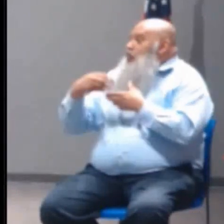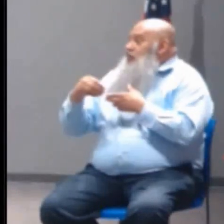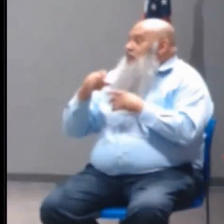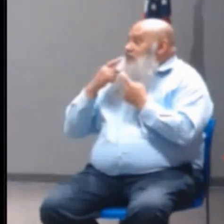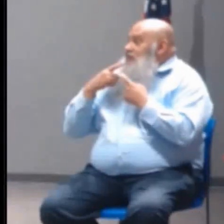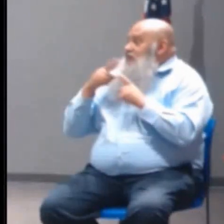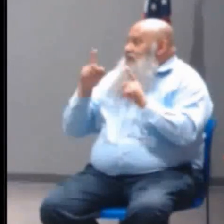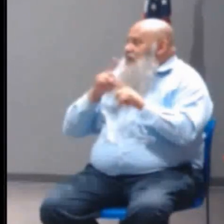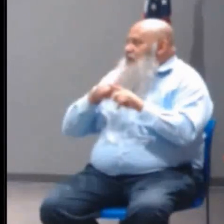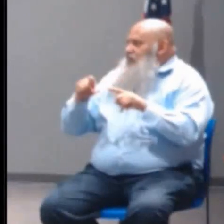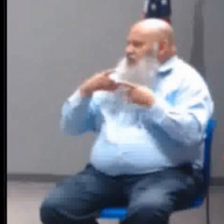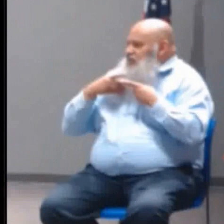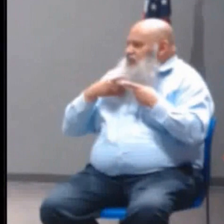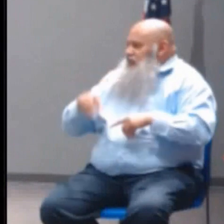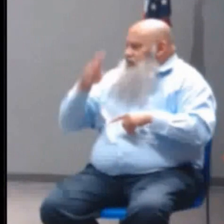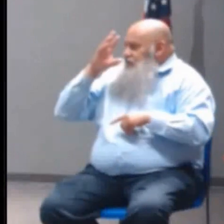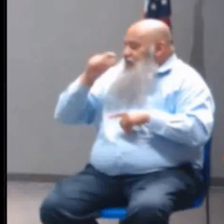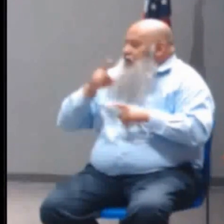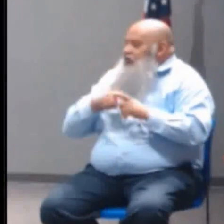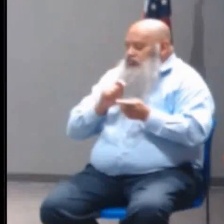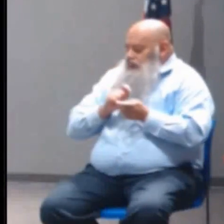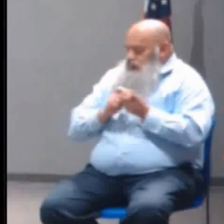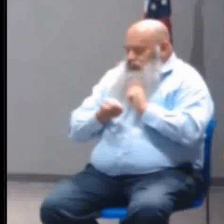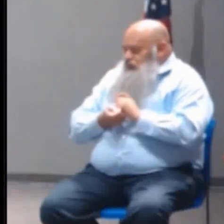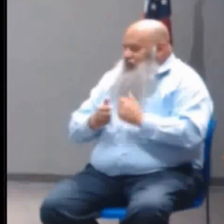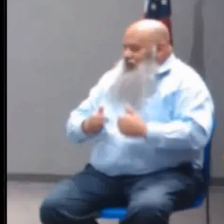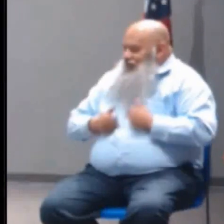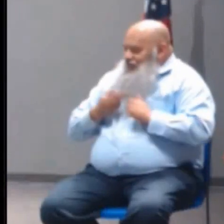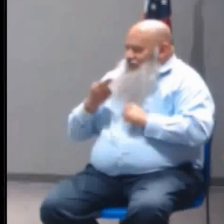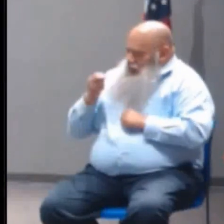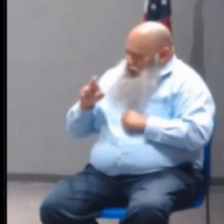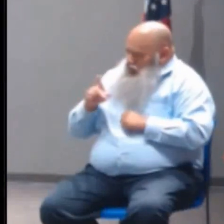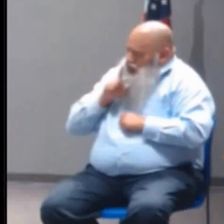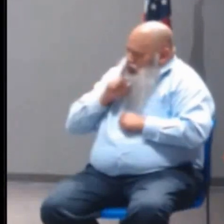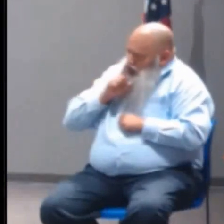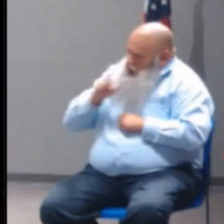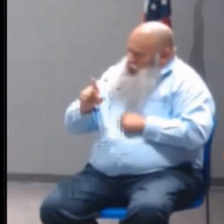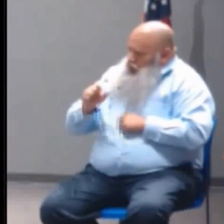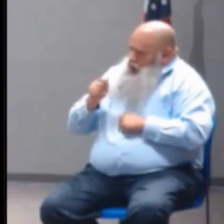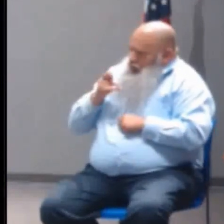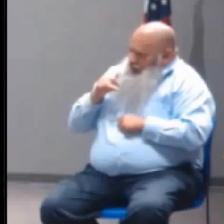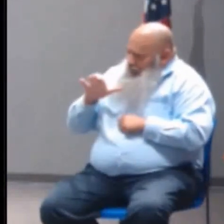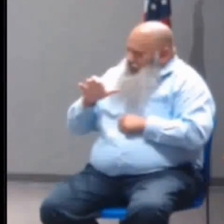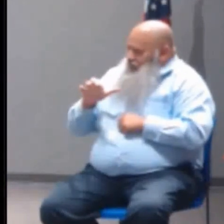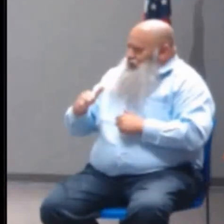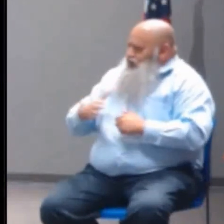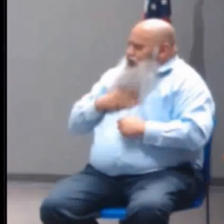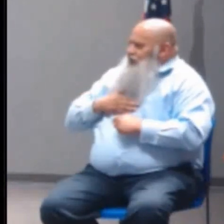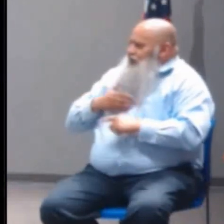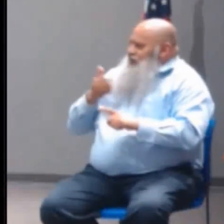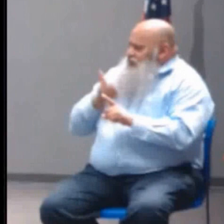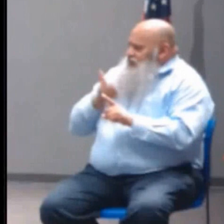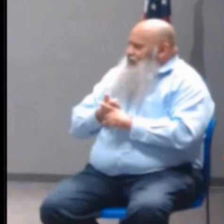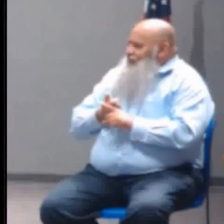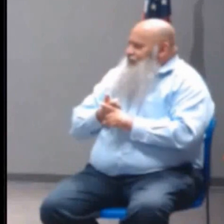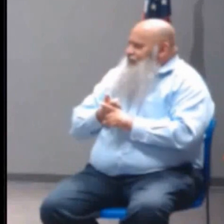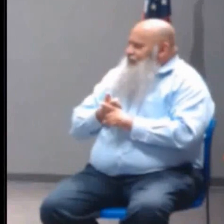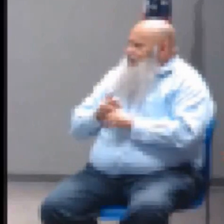deeply depressed man to living her true, authentic, joyful self as Ann.